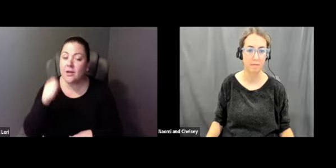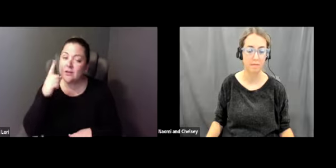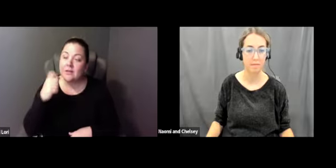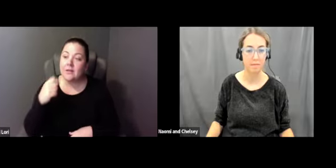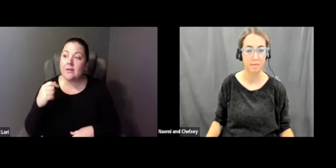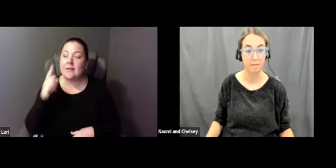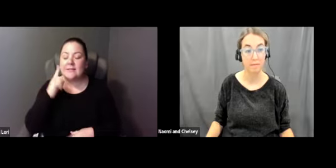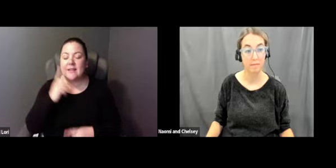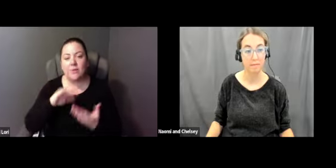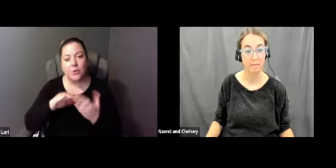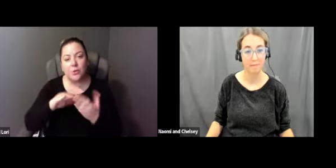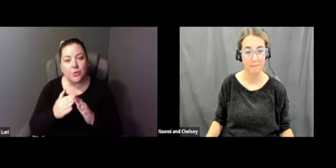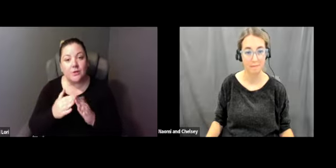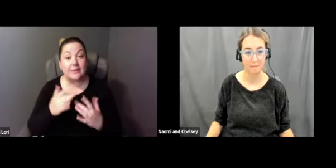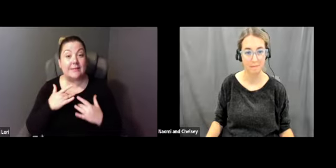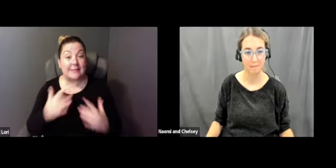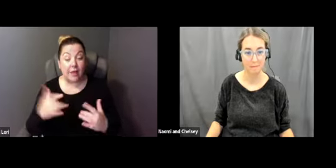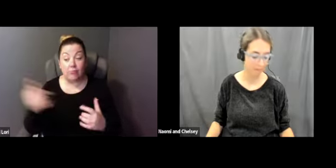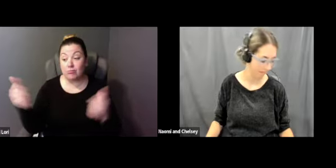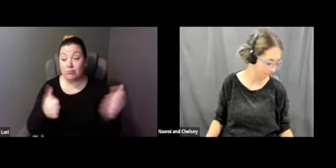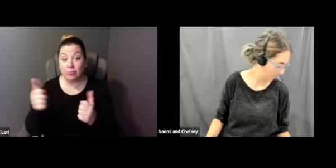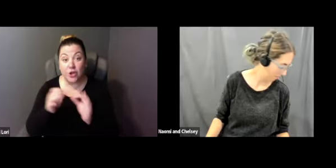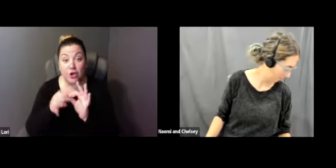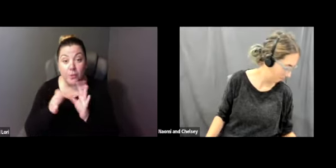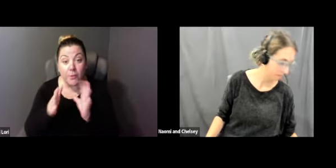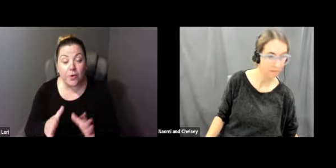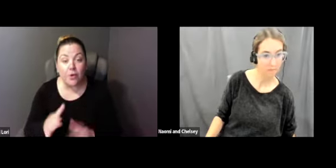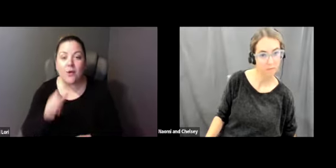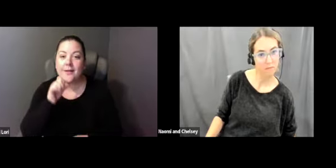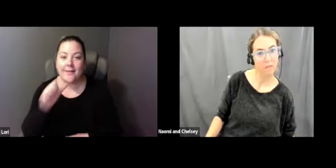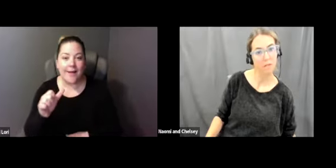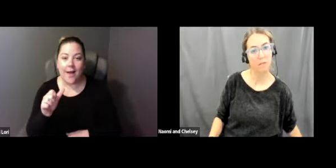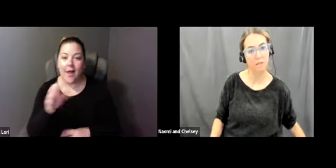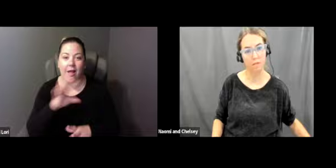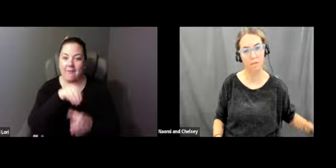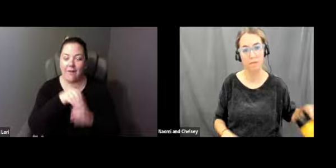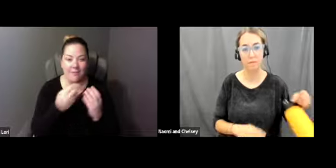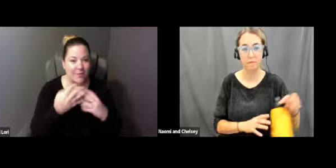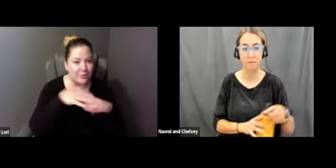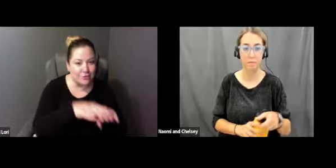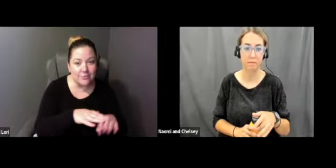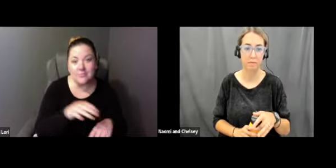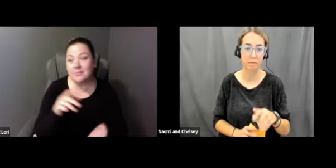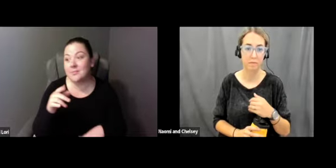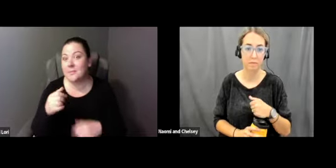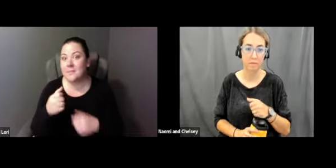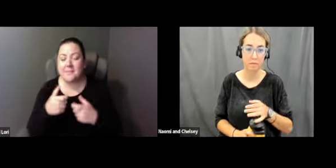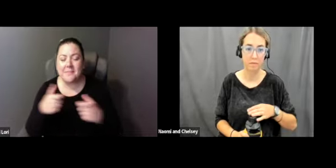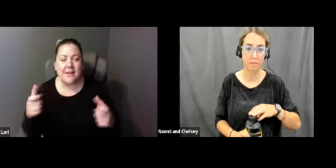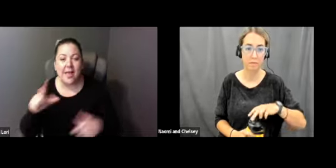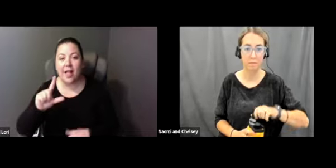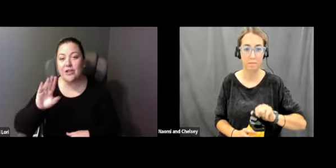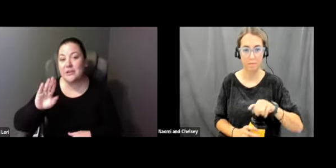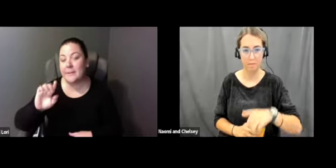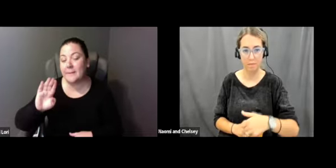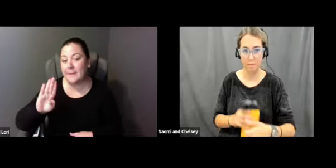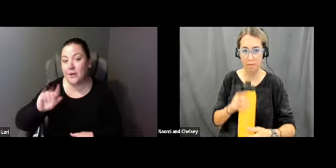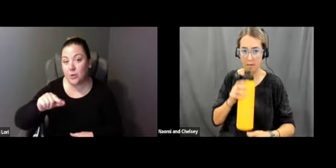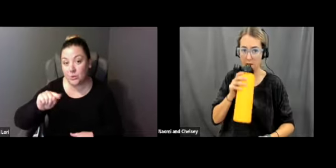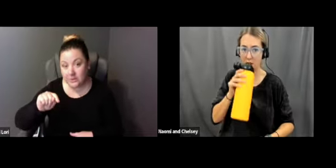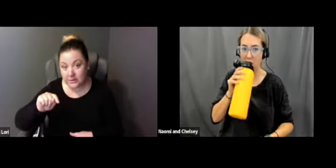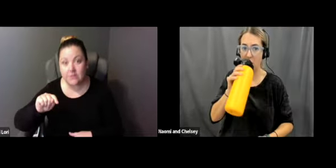a big, wonderful group of LGBTQT interpreters, and we're advocating more for Black